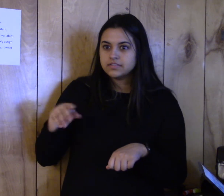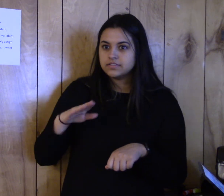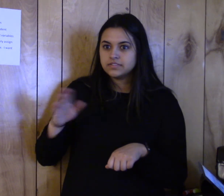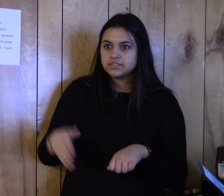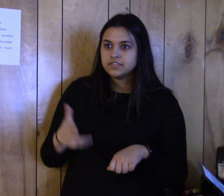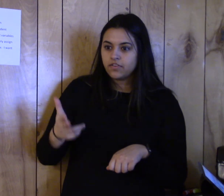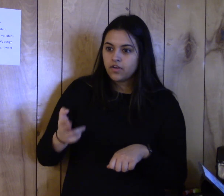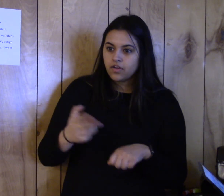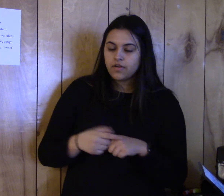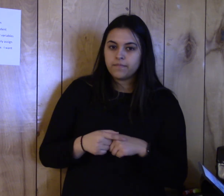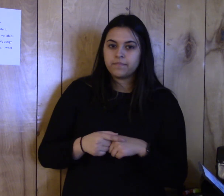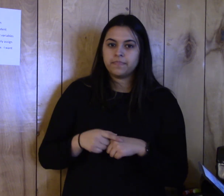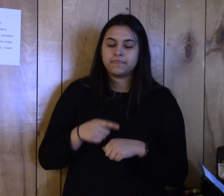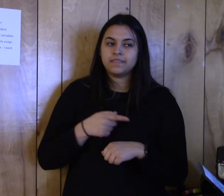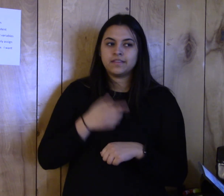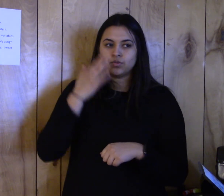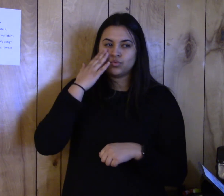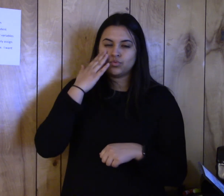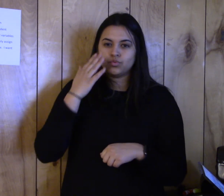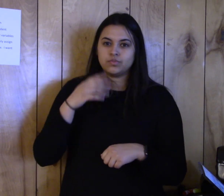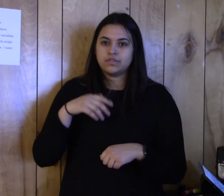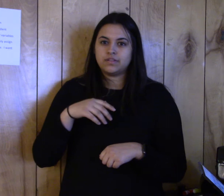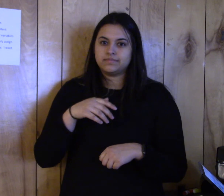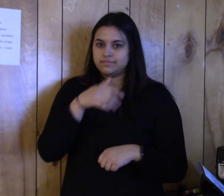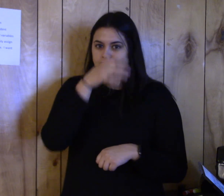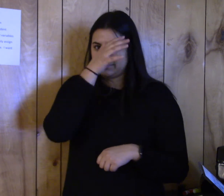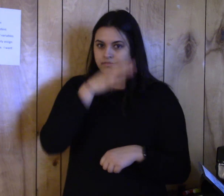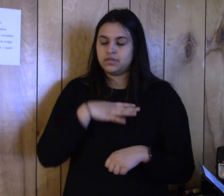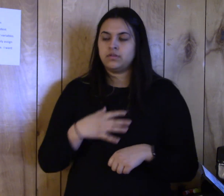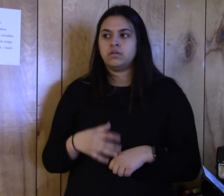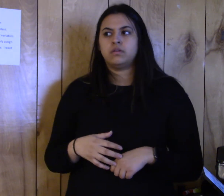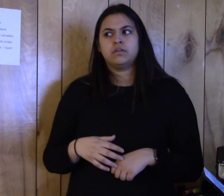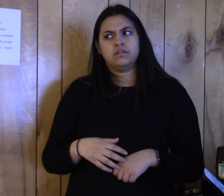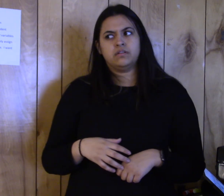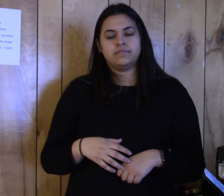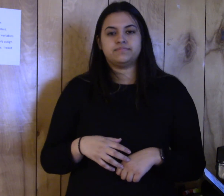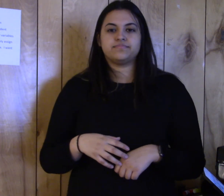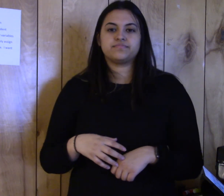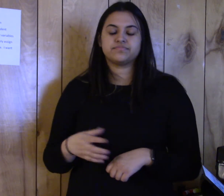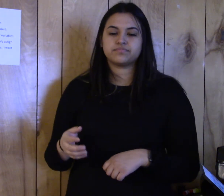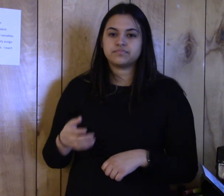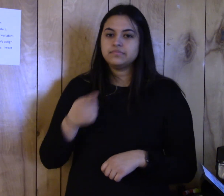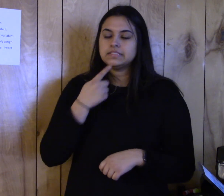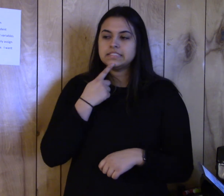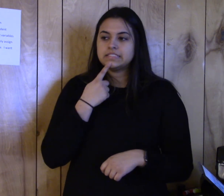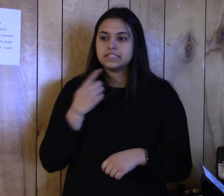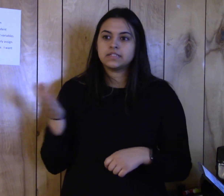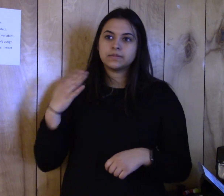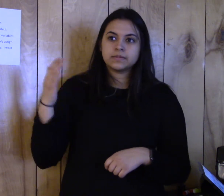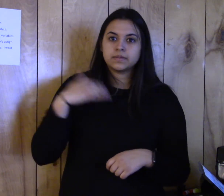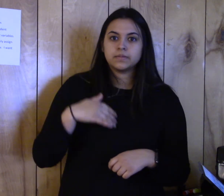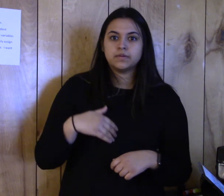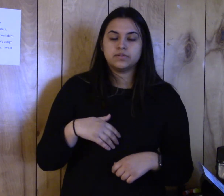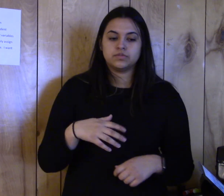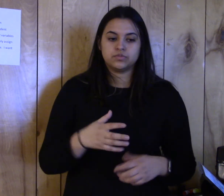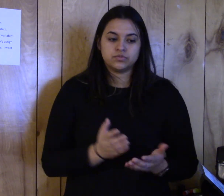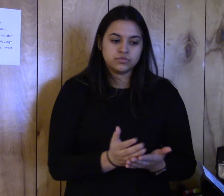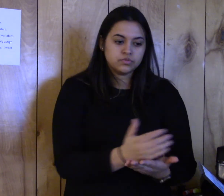It's like, oh, he has a mission now. And so he said, "Yeah, come on." Grabs a couple of guns. We got in the back part of his property, and